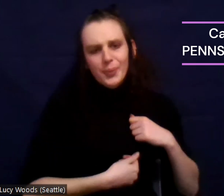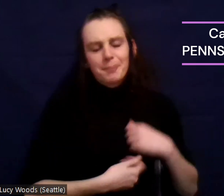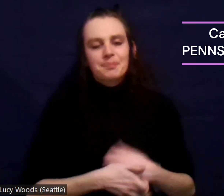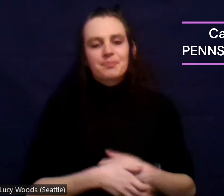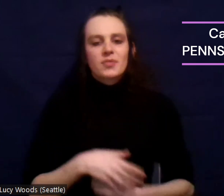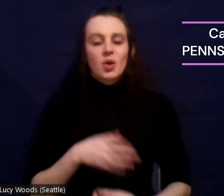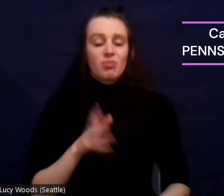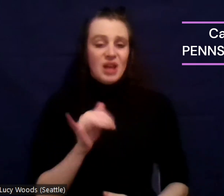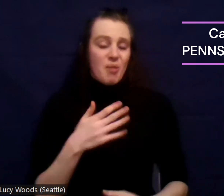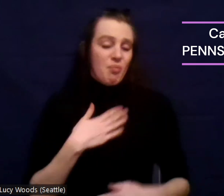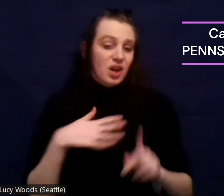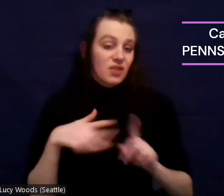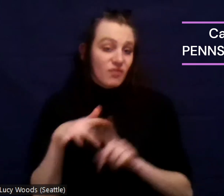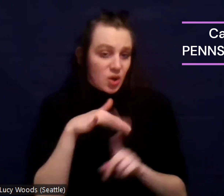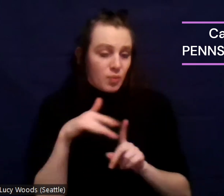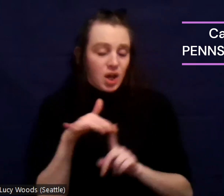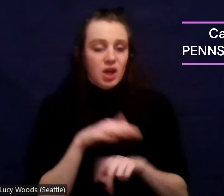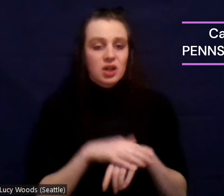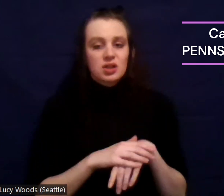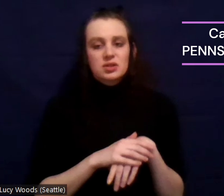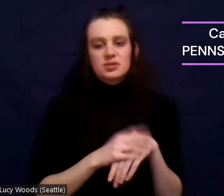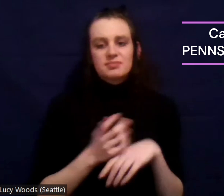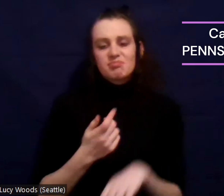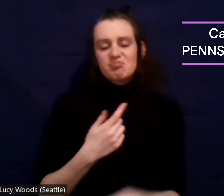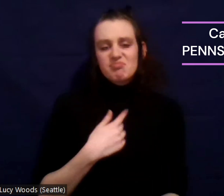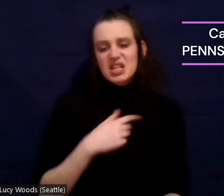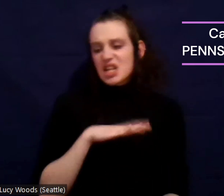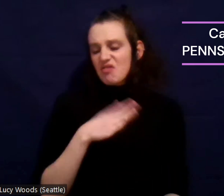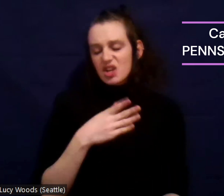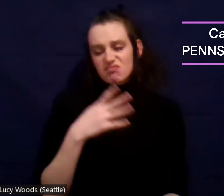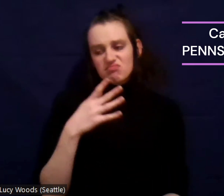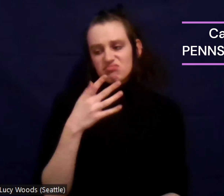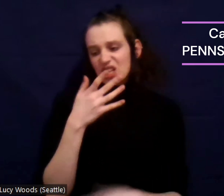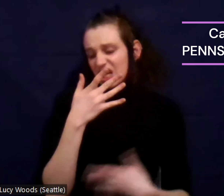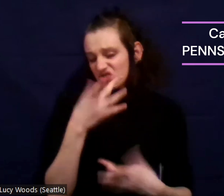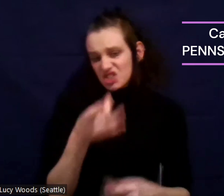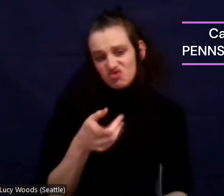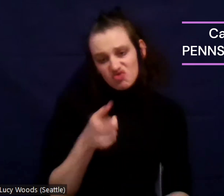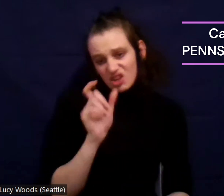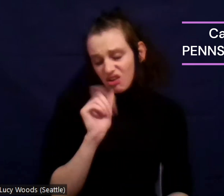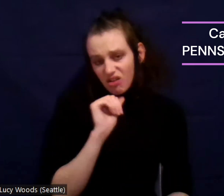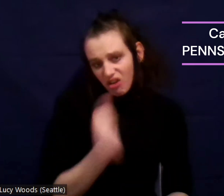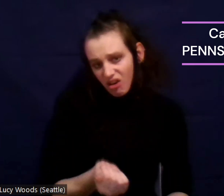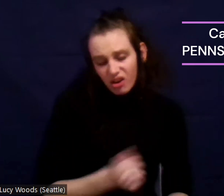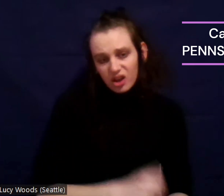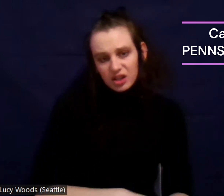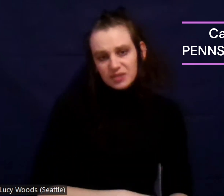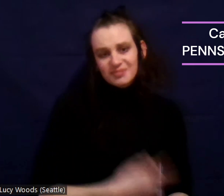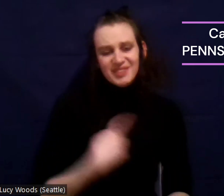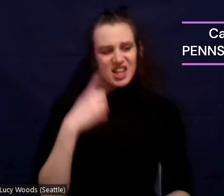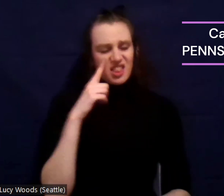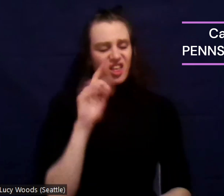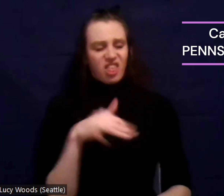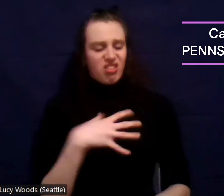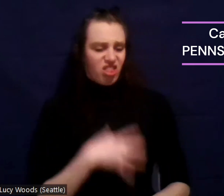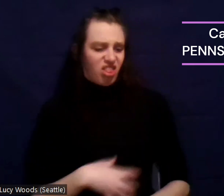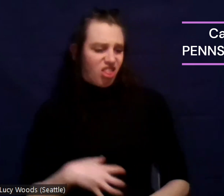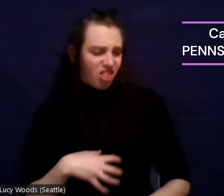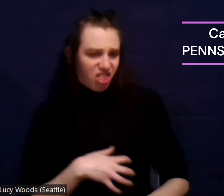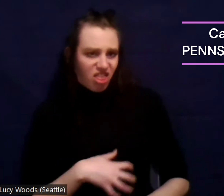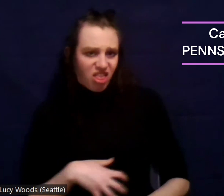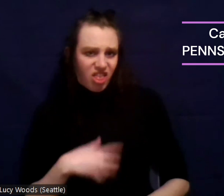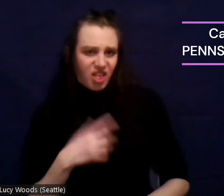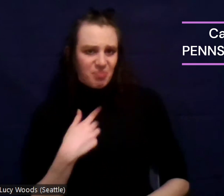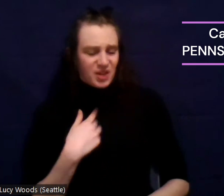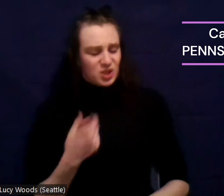But I didn't really have much of an interest to drink growing up. I thought it was, gross or disgusting. And like, I didn't understand